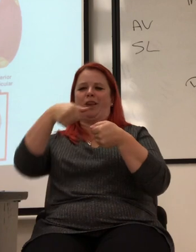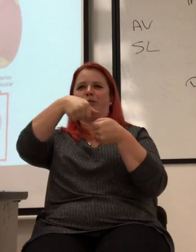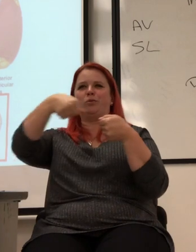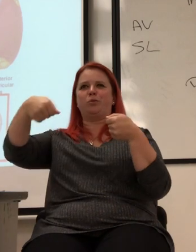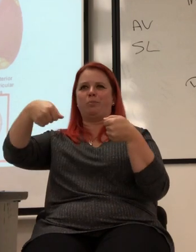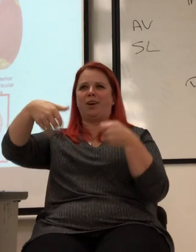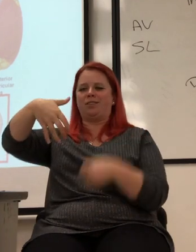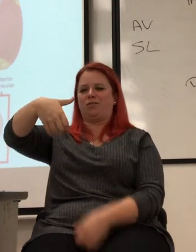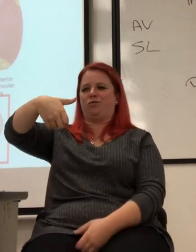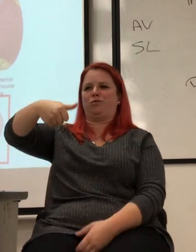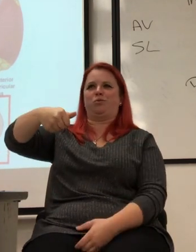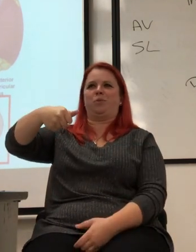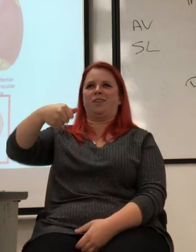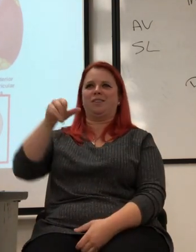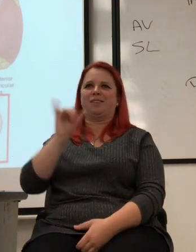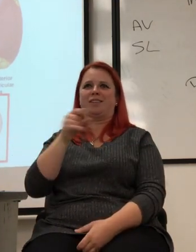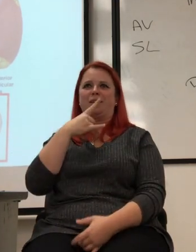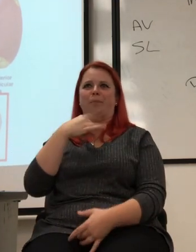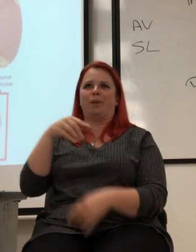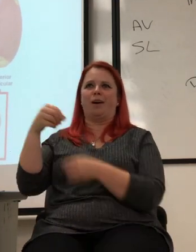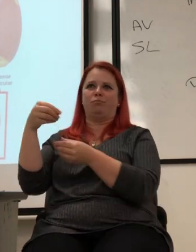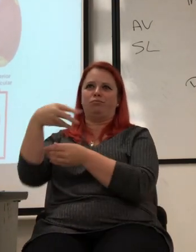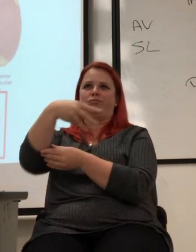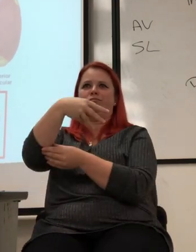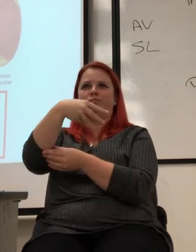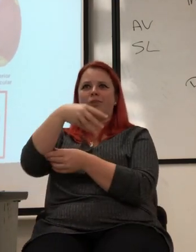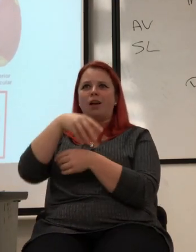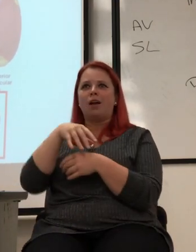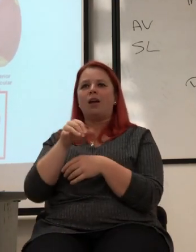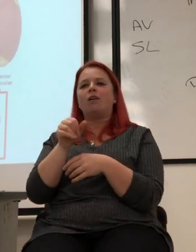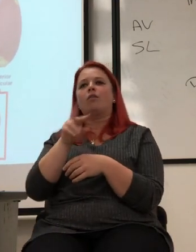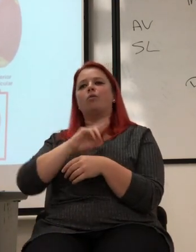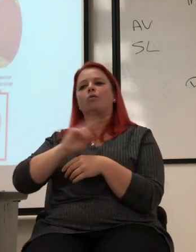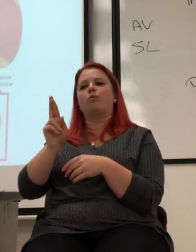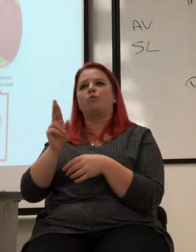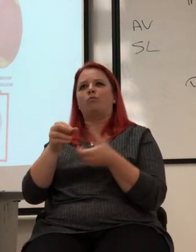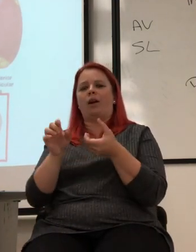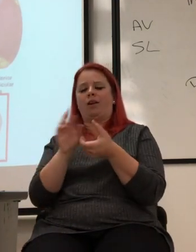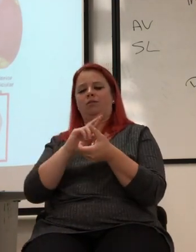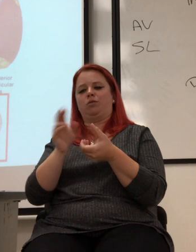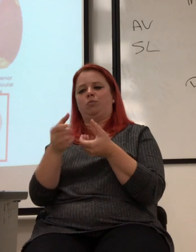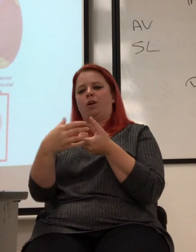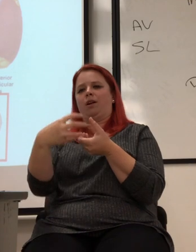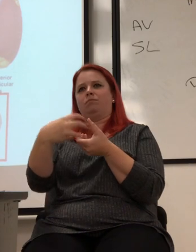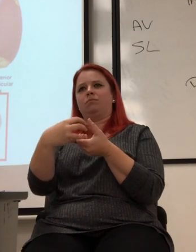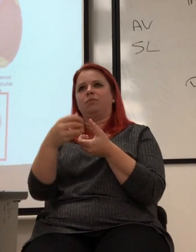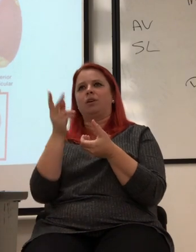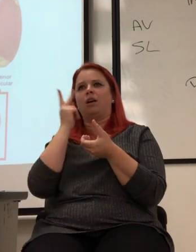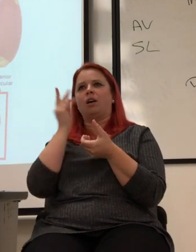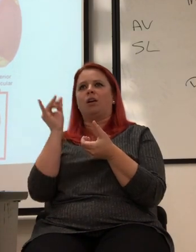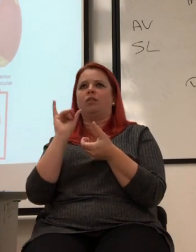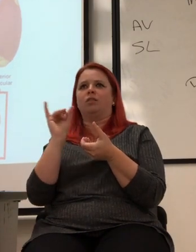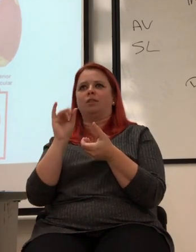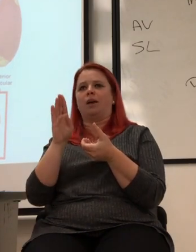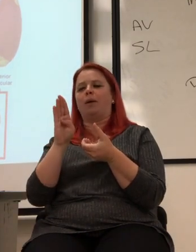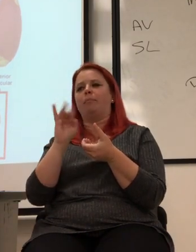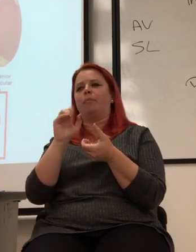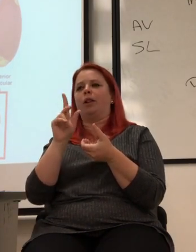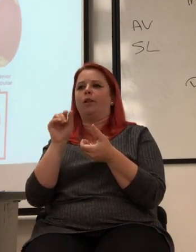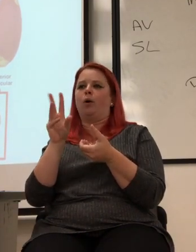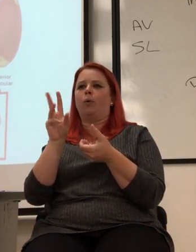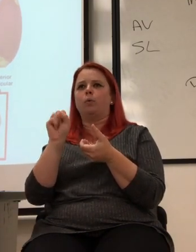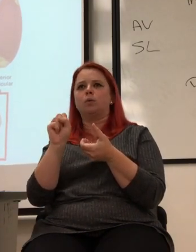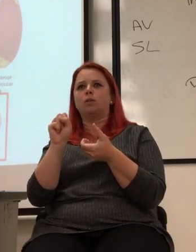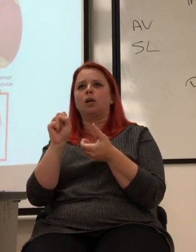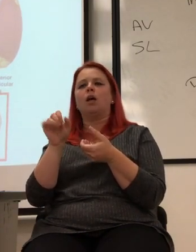squeeze the toothpaste, you squeeze the blood out. On the right ventricle, looks like they call it a billows, like you fan the flames with. But